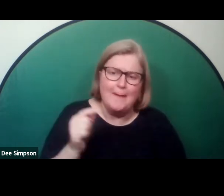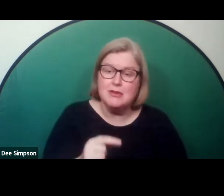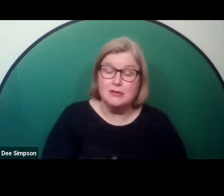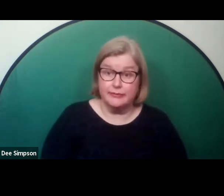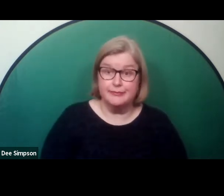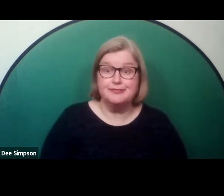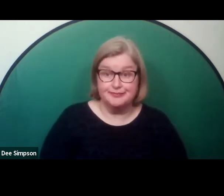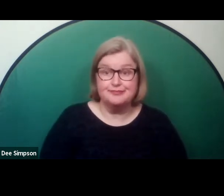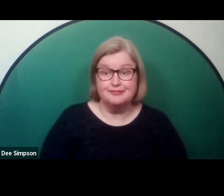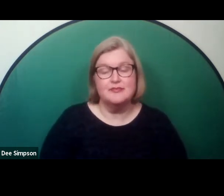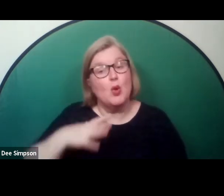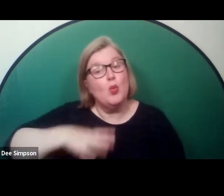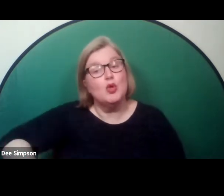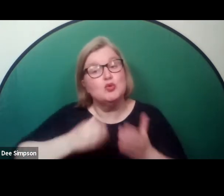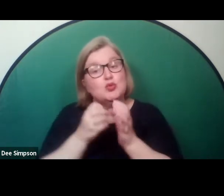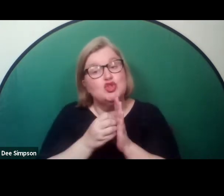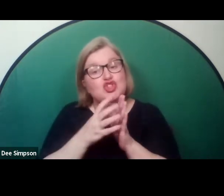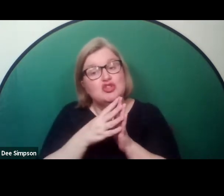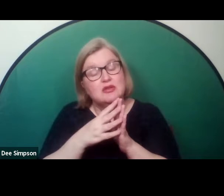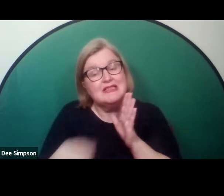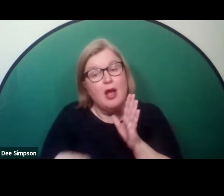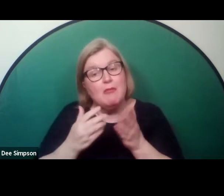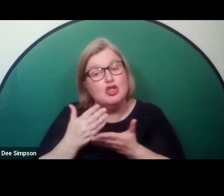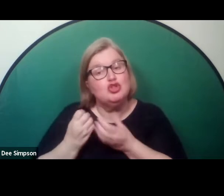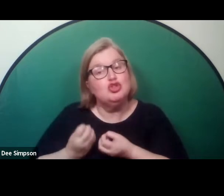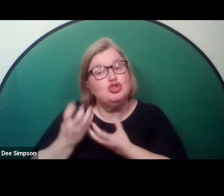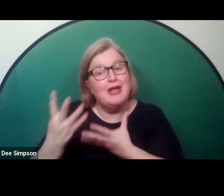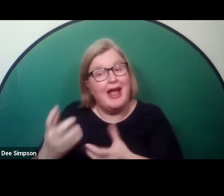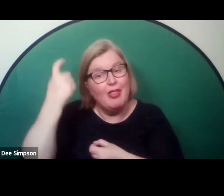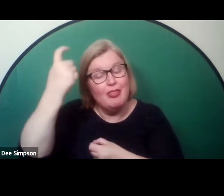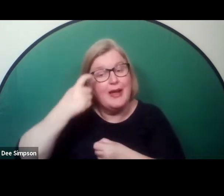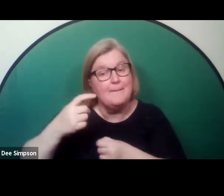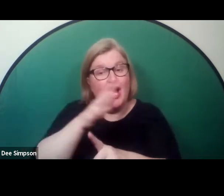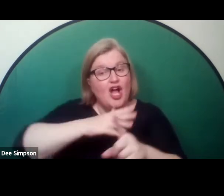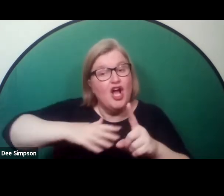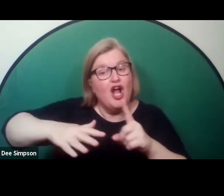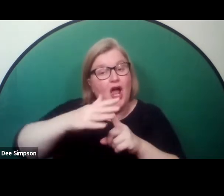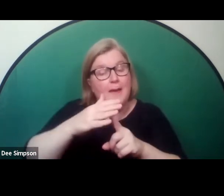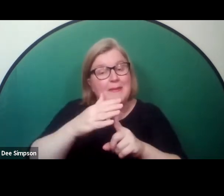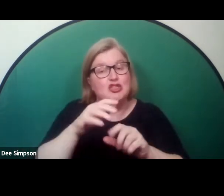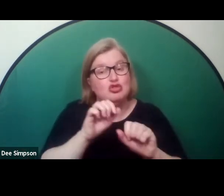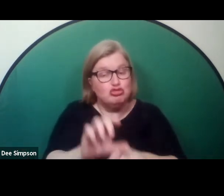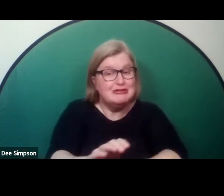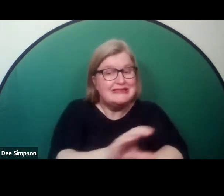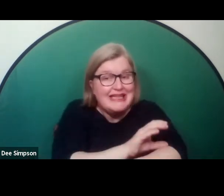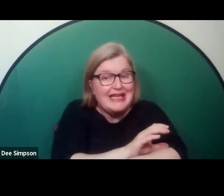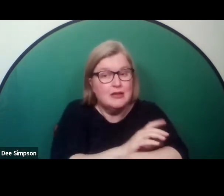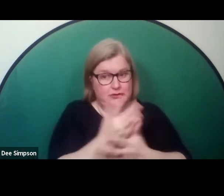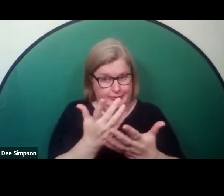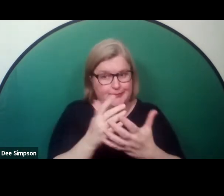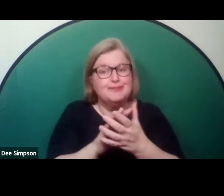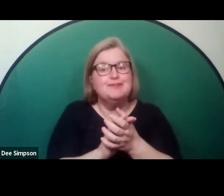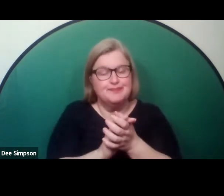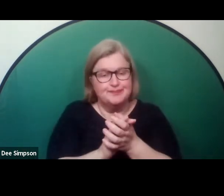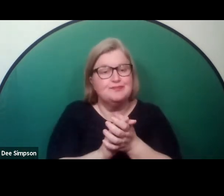So I wanted to share some examples from our research that have led us to think about climate resilience inclusive design. These examples